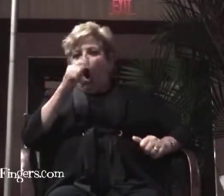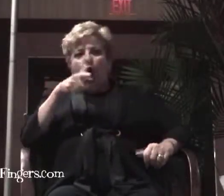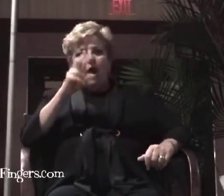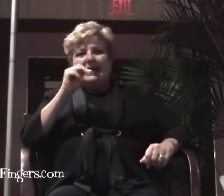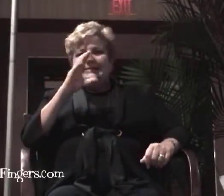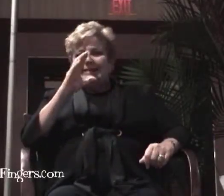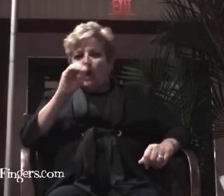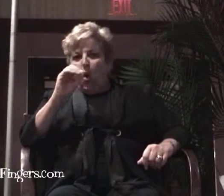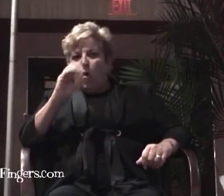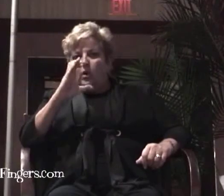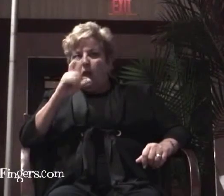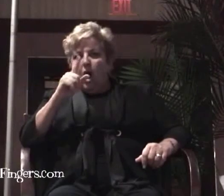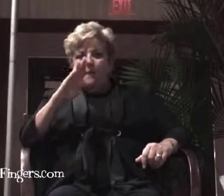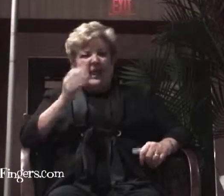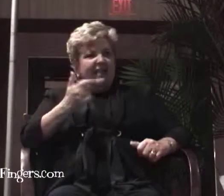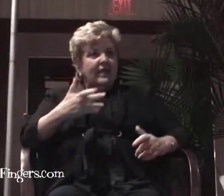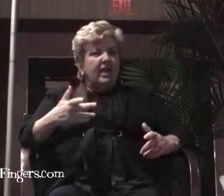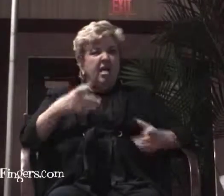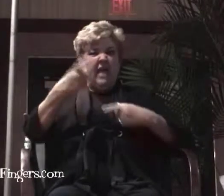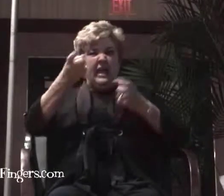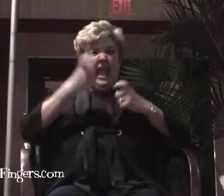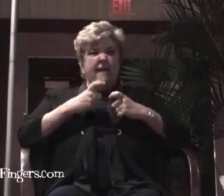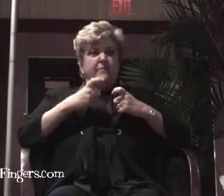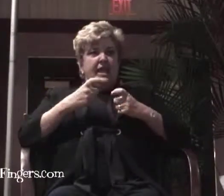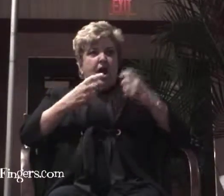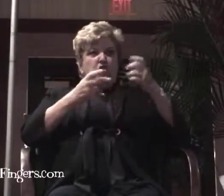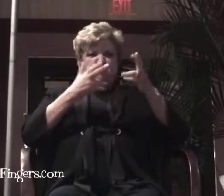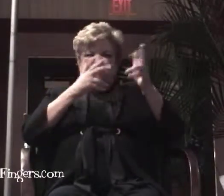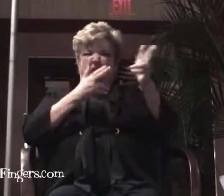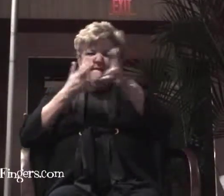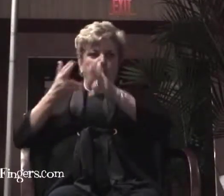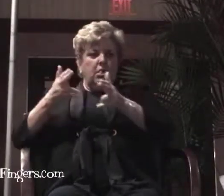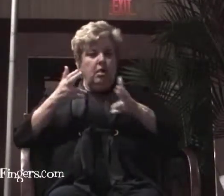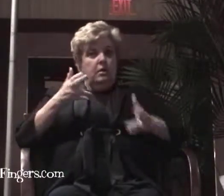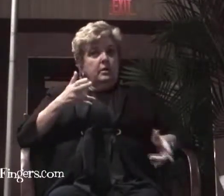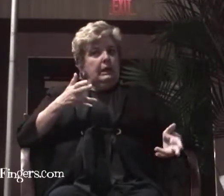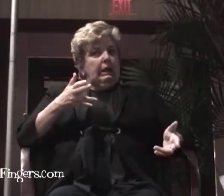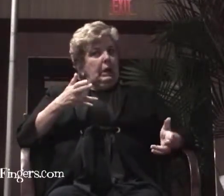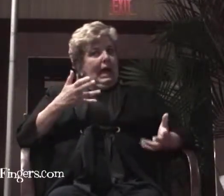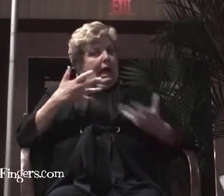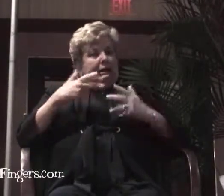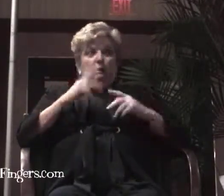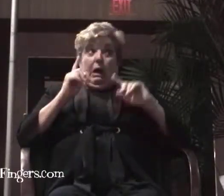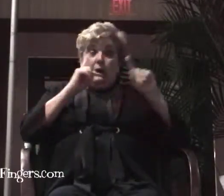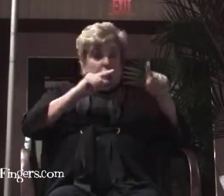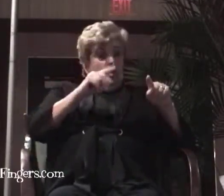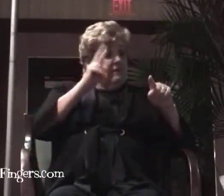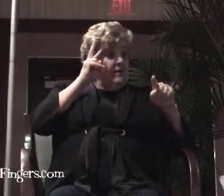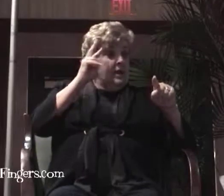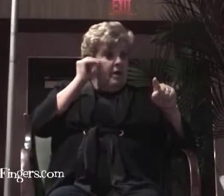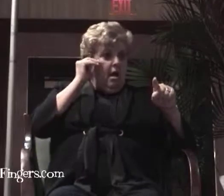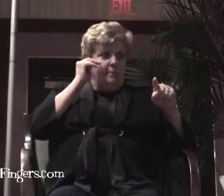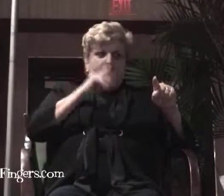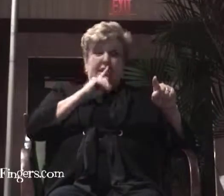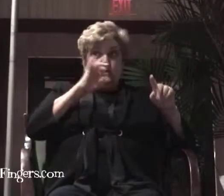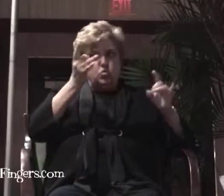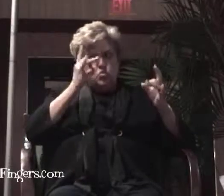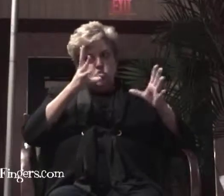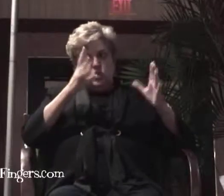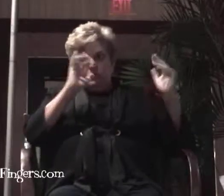did everything I could do to avoid going to Vietnam in 1967, 68 because it was nasty over there. It was awful.